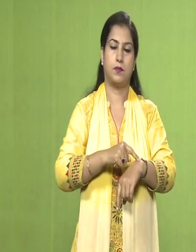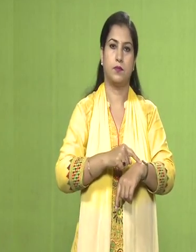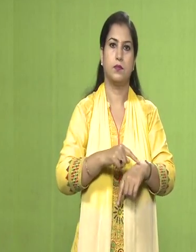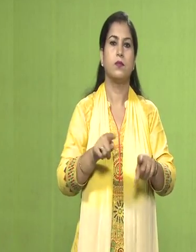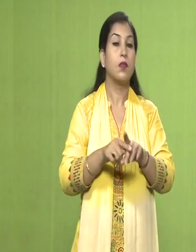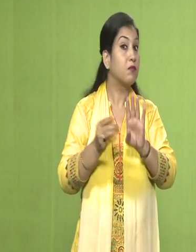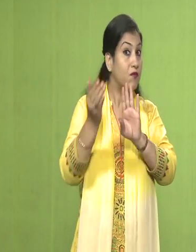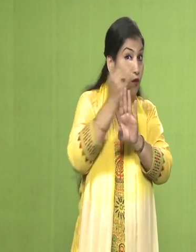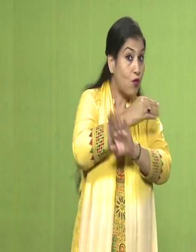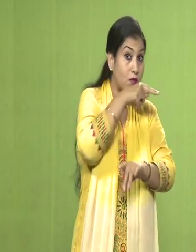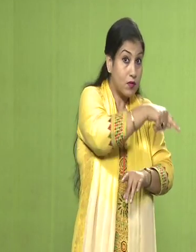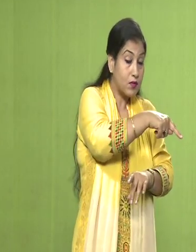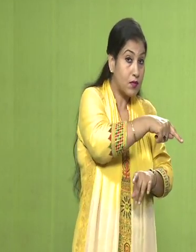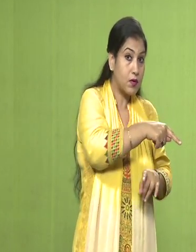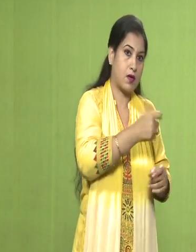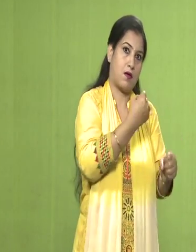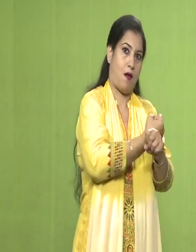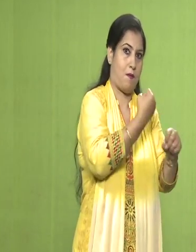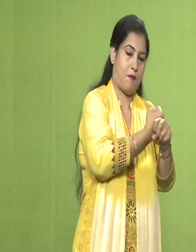instead of services.